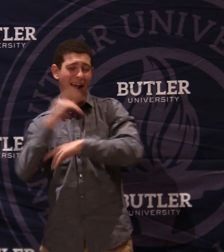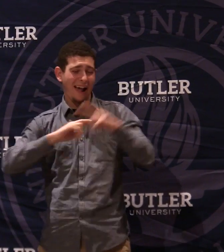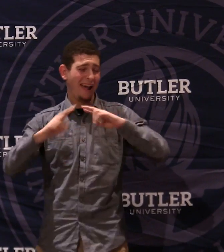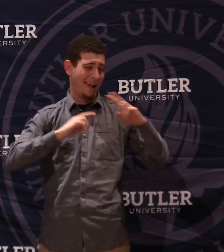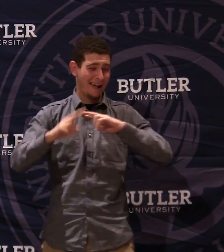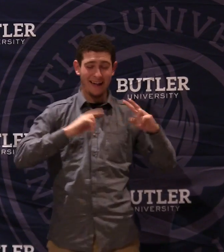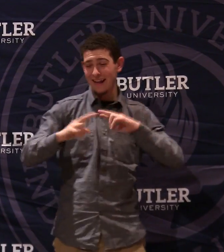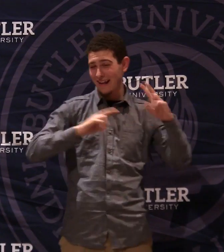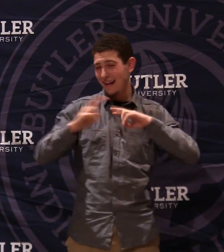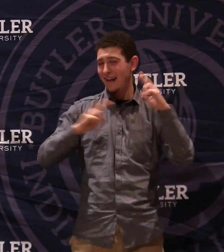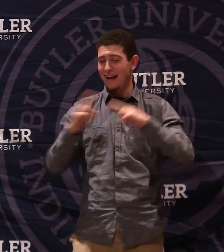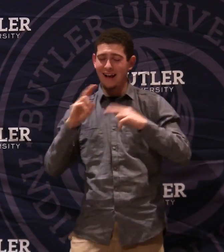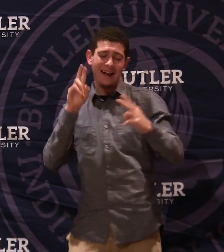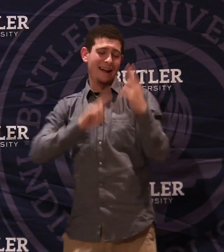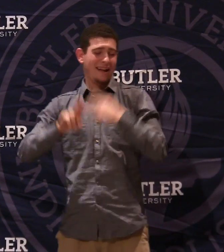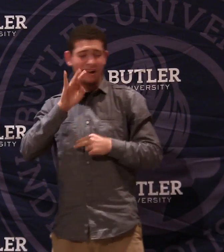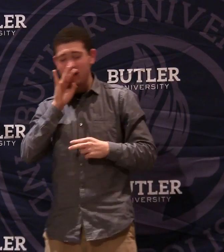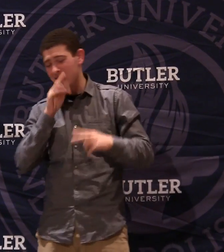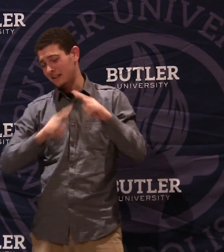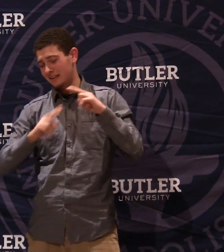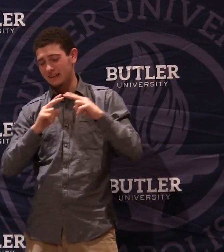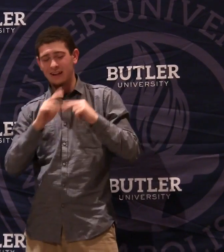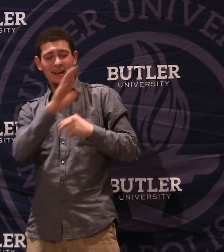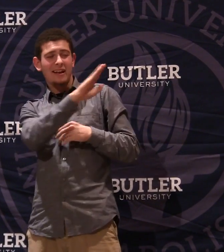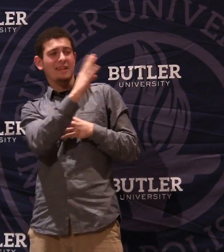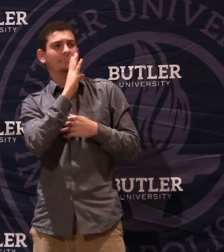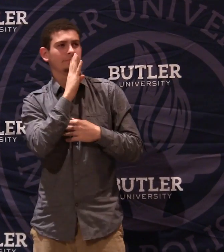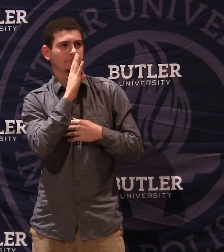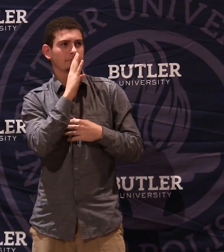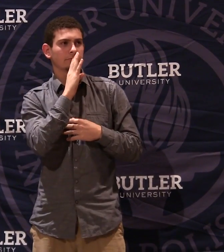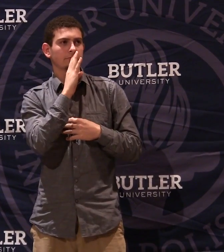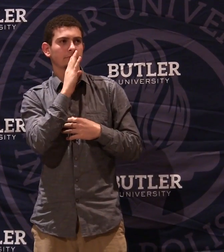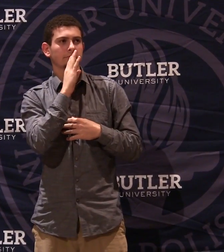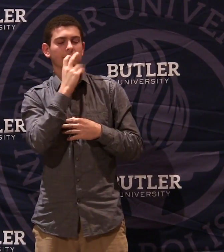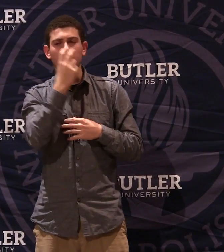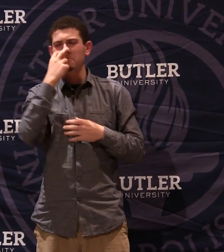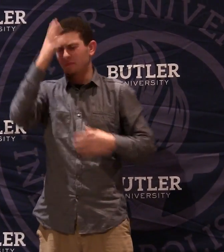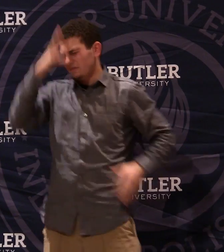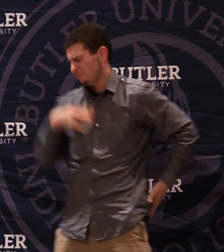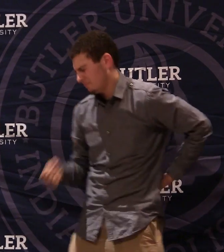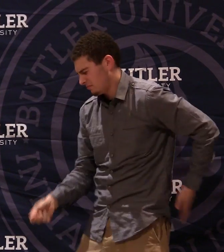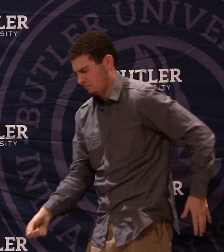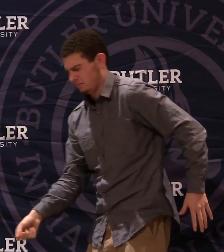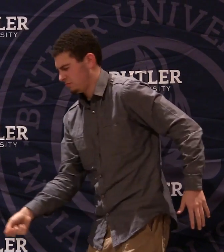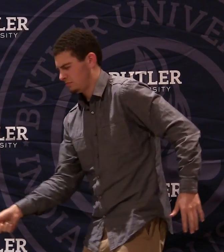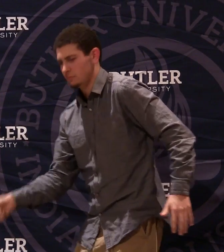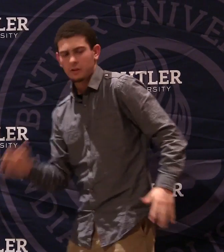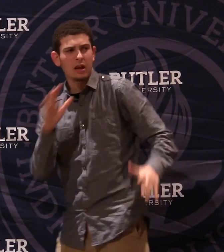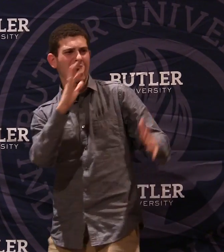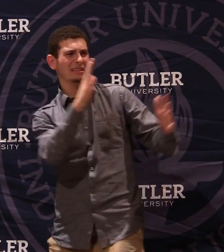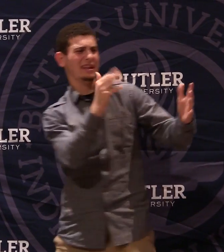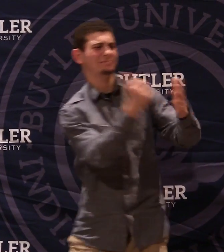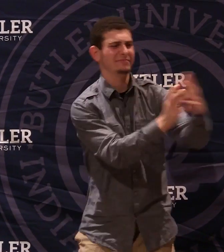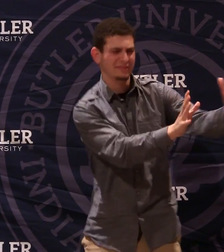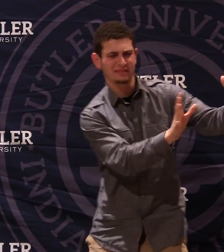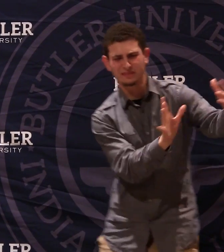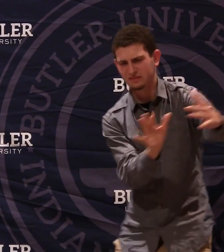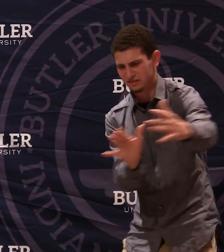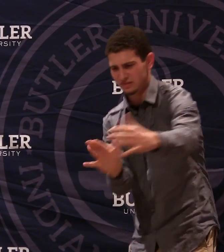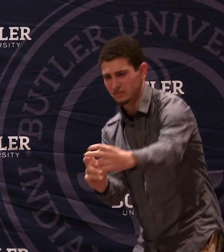Obviously, they were from the guy in the wheelchair. So he continues on cutting his customer's hair, and a man comes in with a cane,